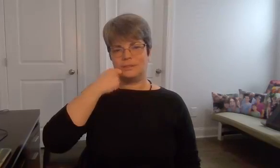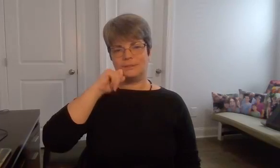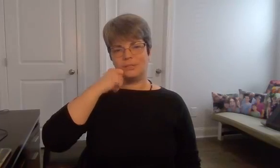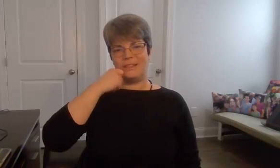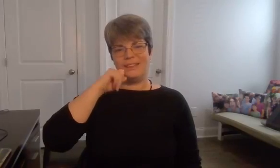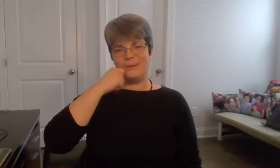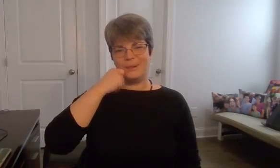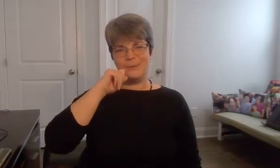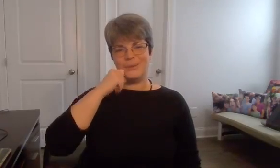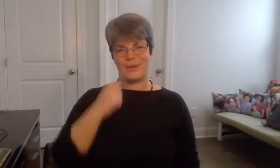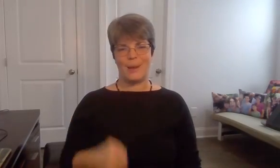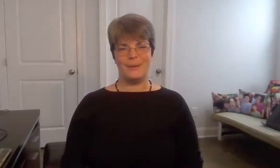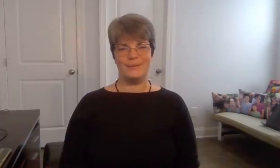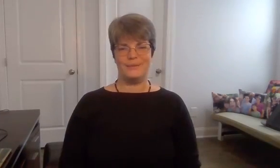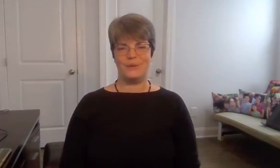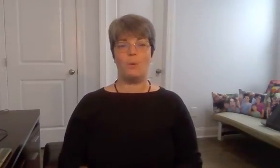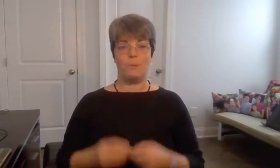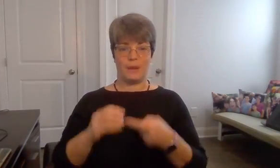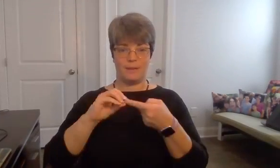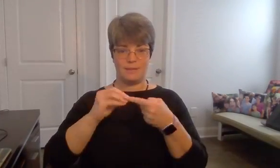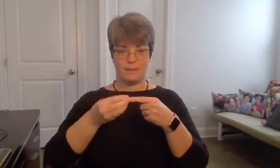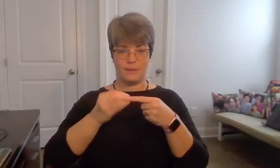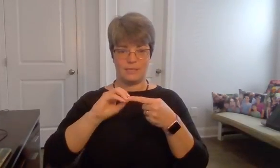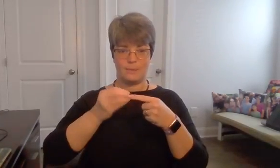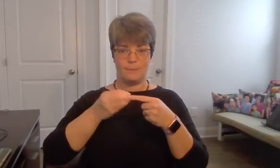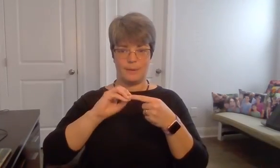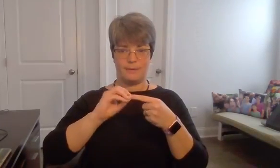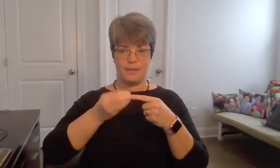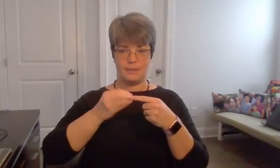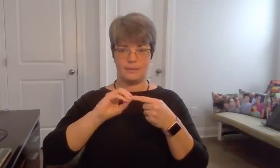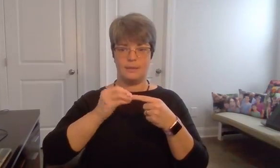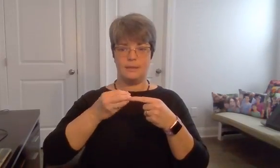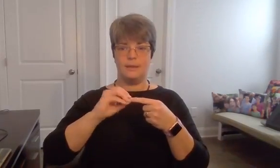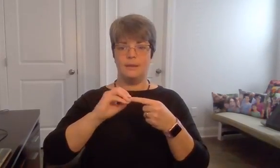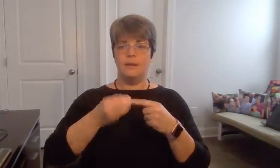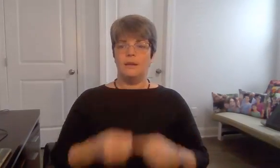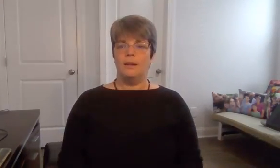apples. I'm trying to think of what are the most common. Oh, berries. Someone asked about berries.